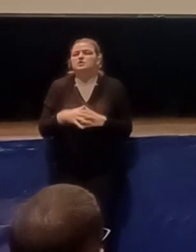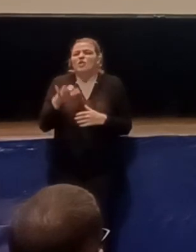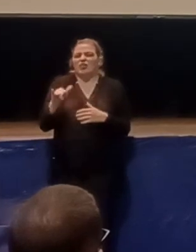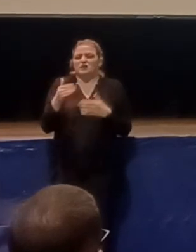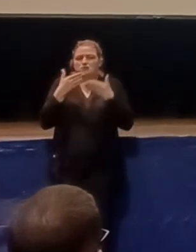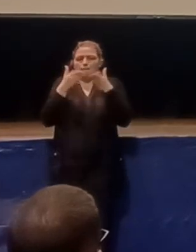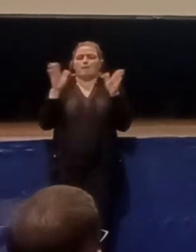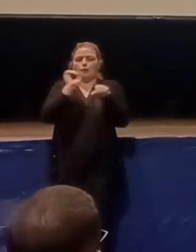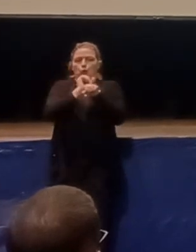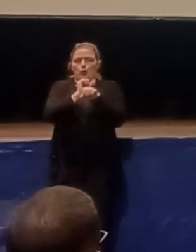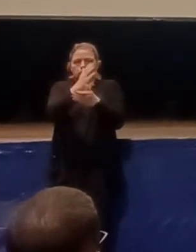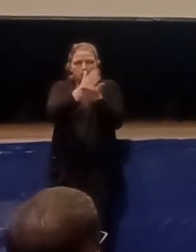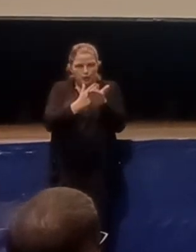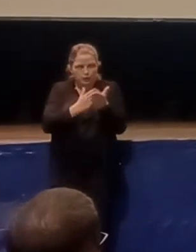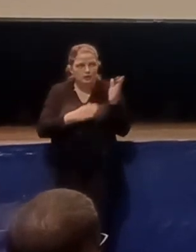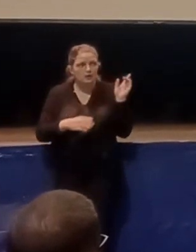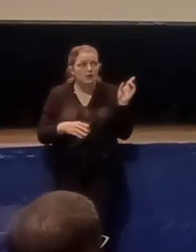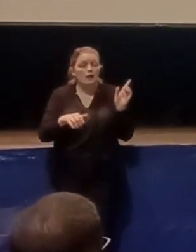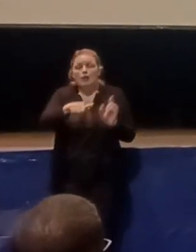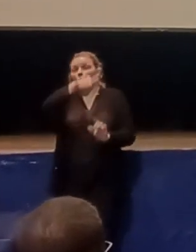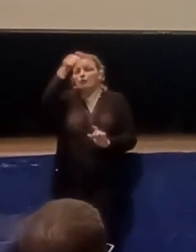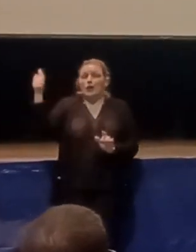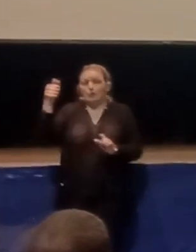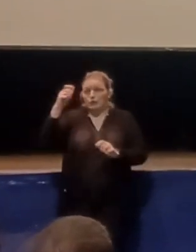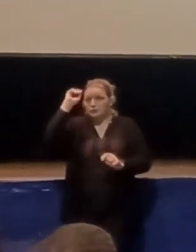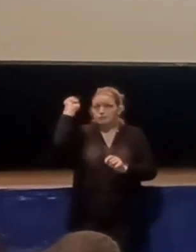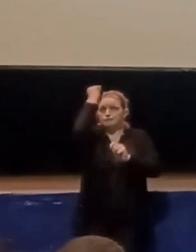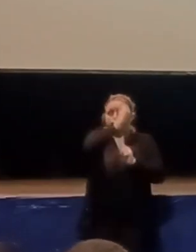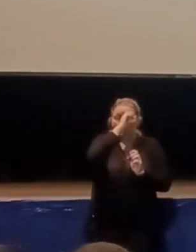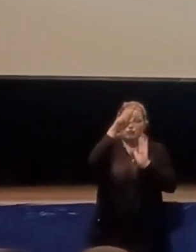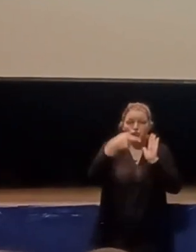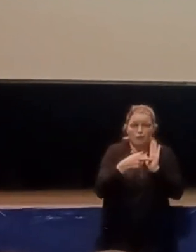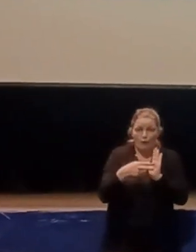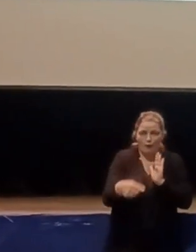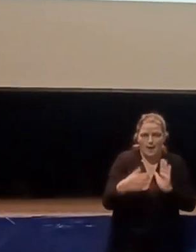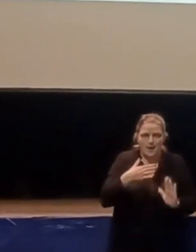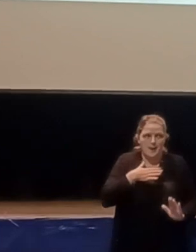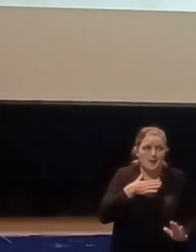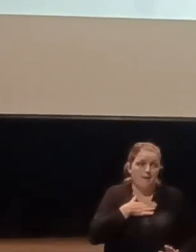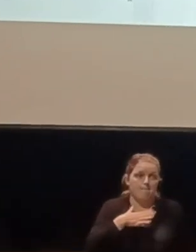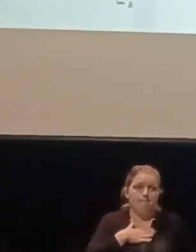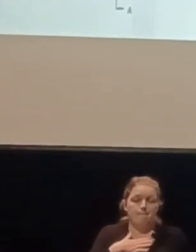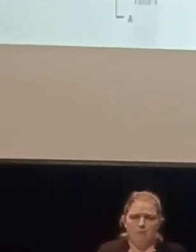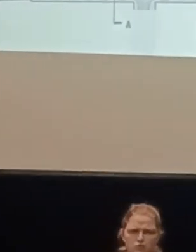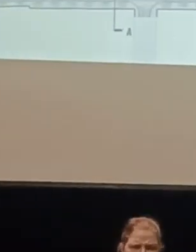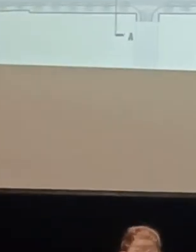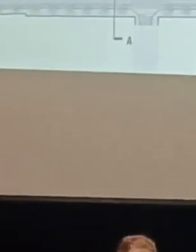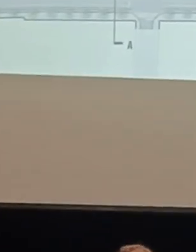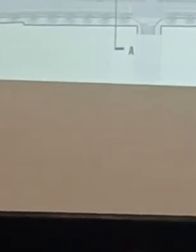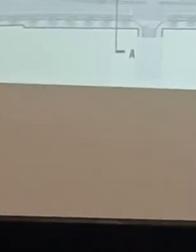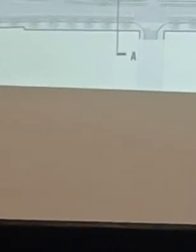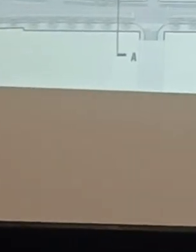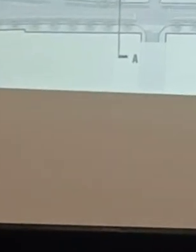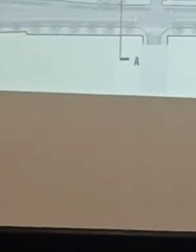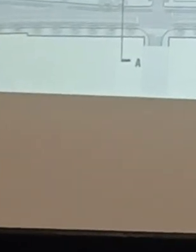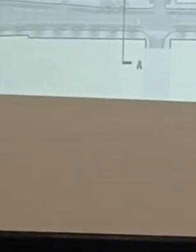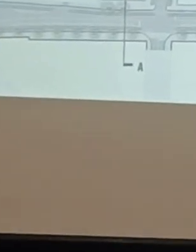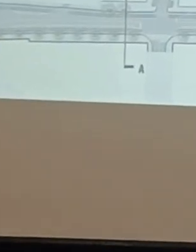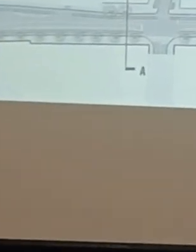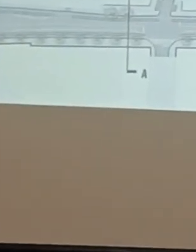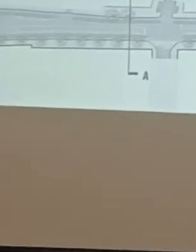this. The other hat that I wear in my job is thinking about the design of the streets. And one of the things